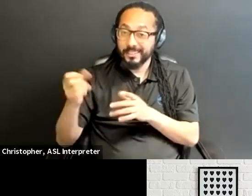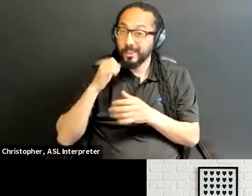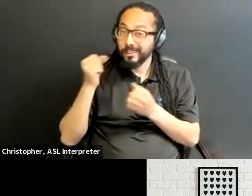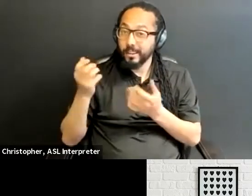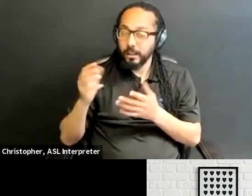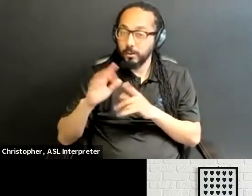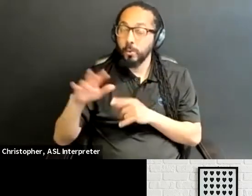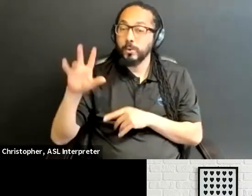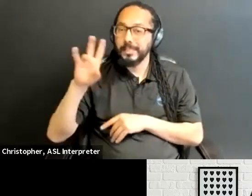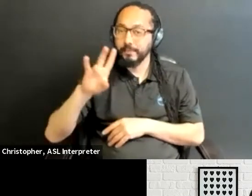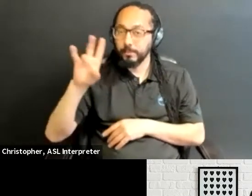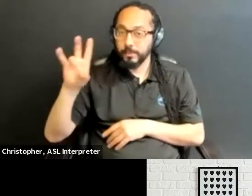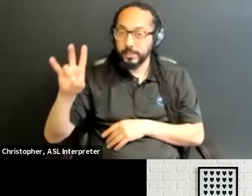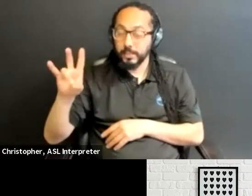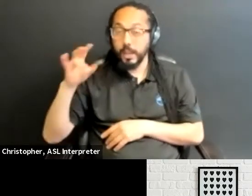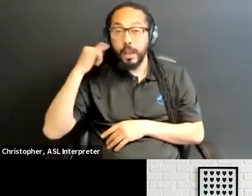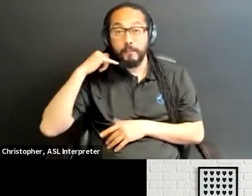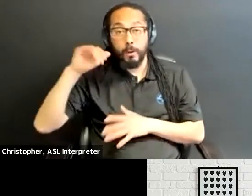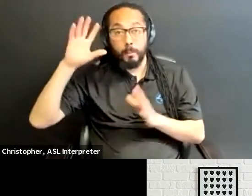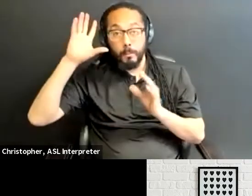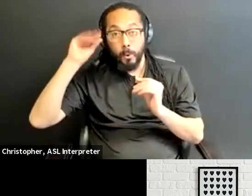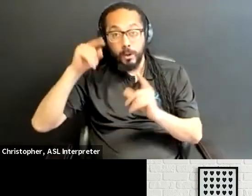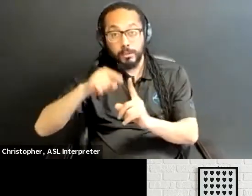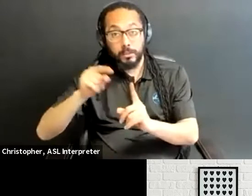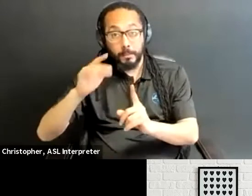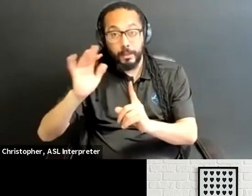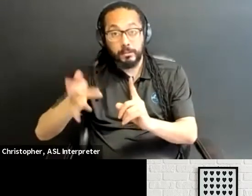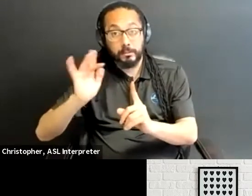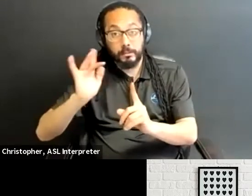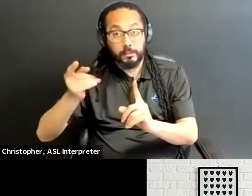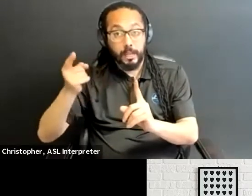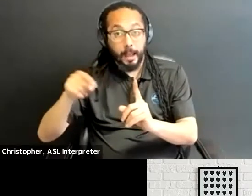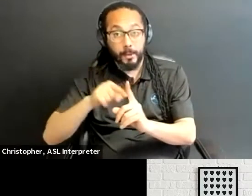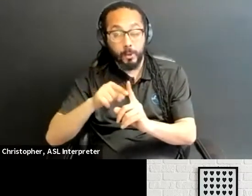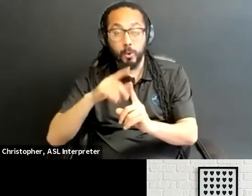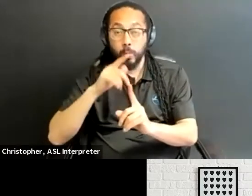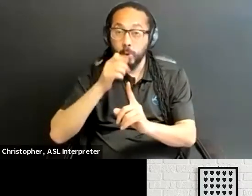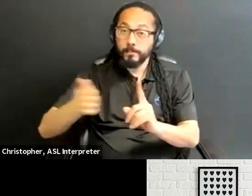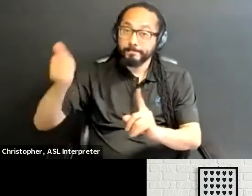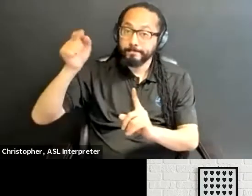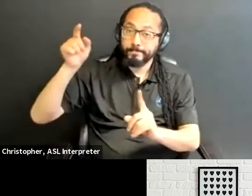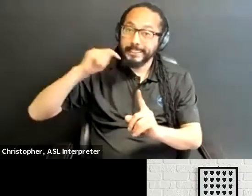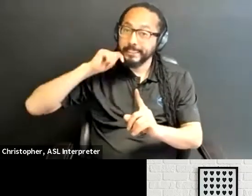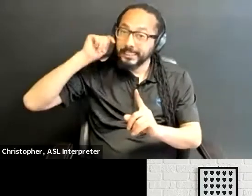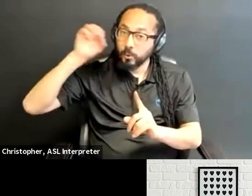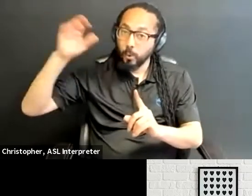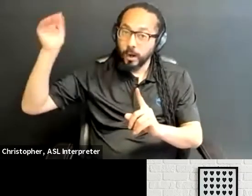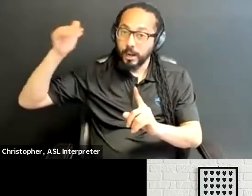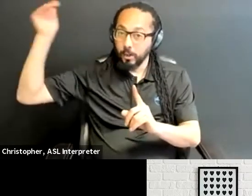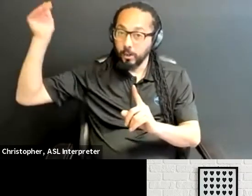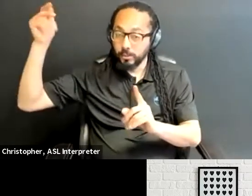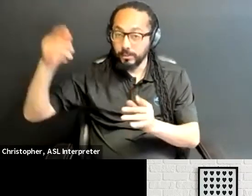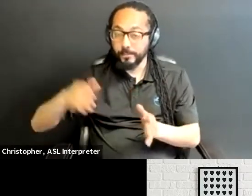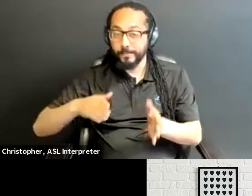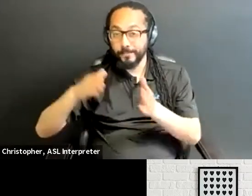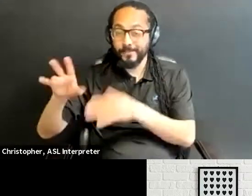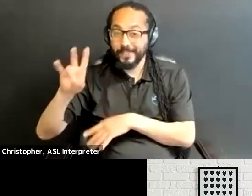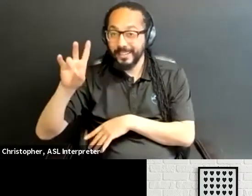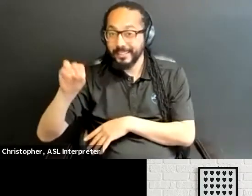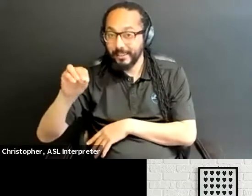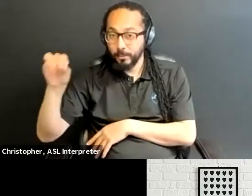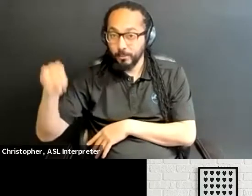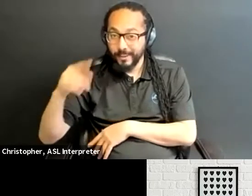boys that are sexually abused, their perpetrator is a child or an adolescent, and for girls, that's 70% of all child